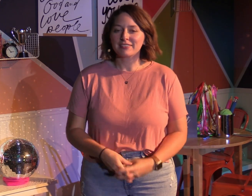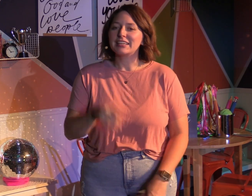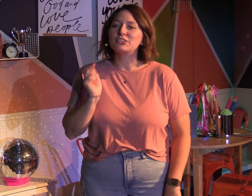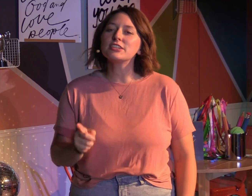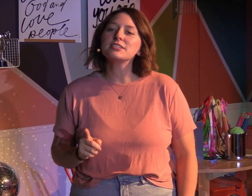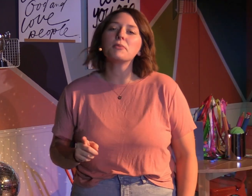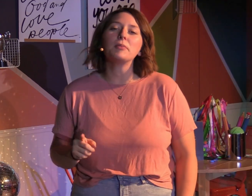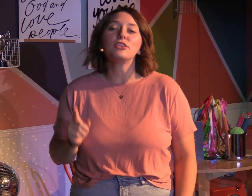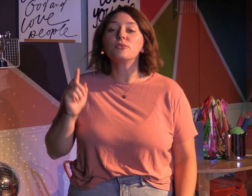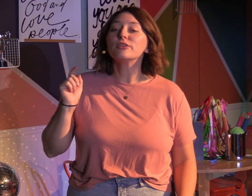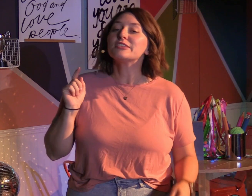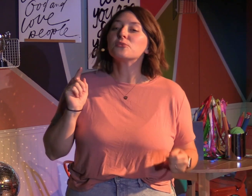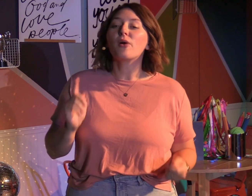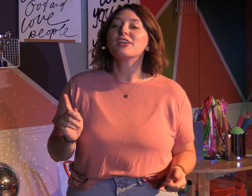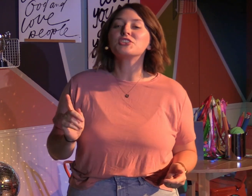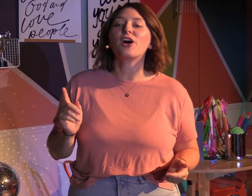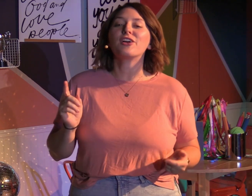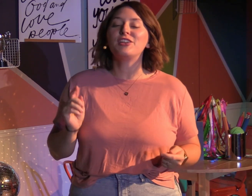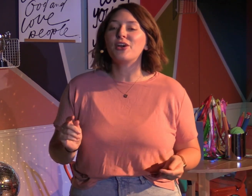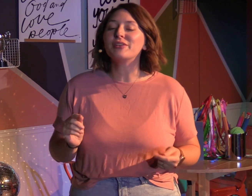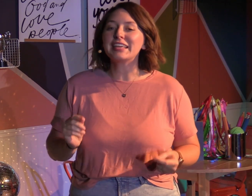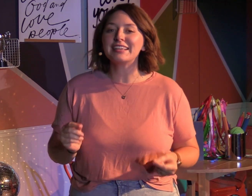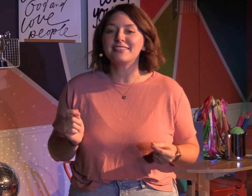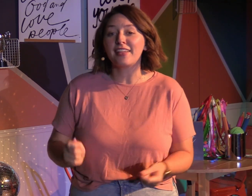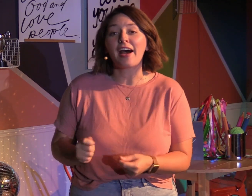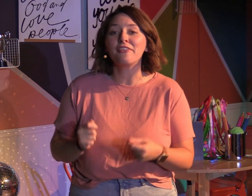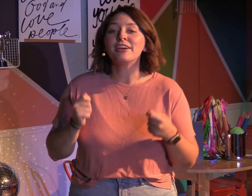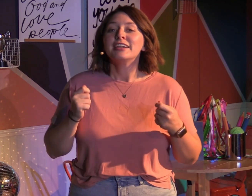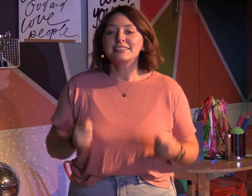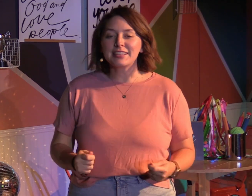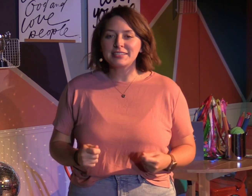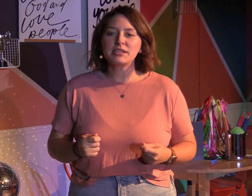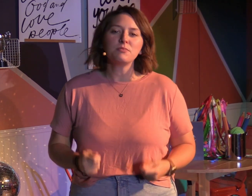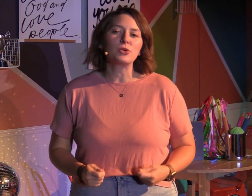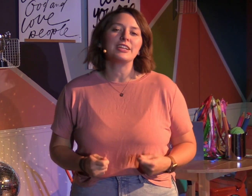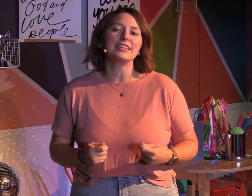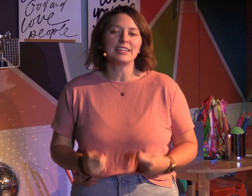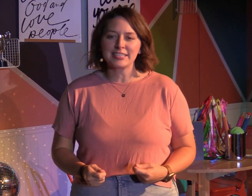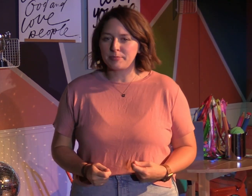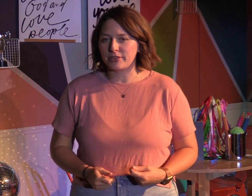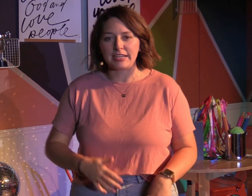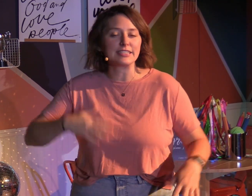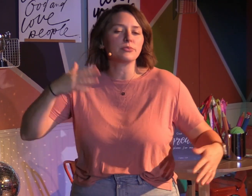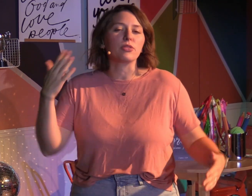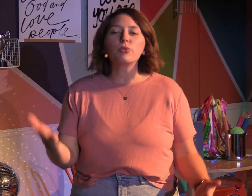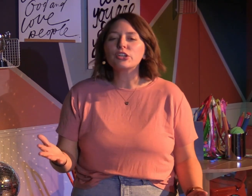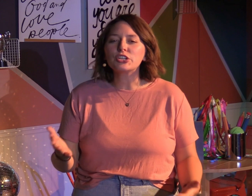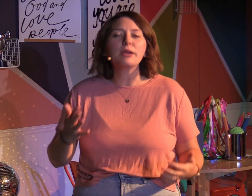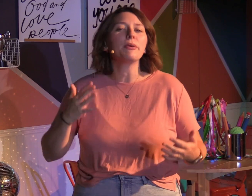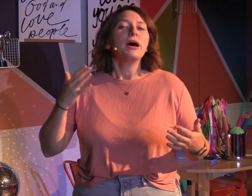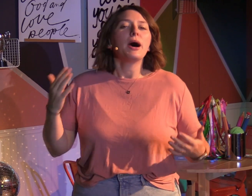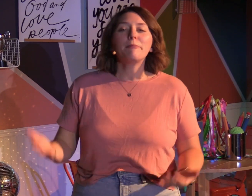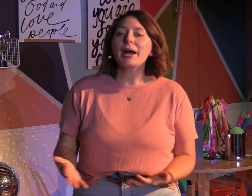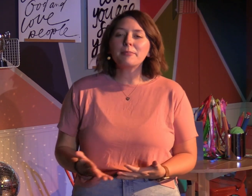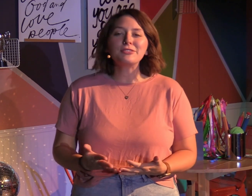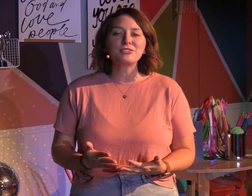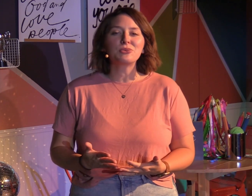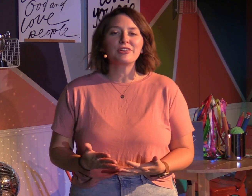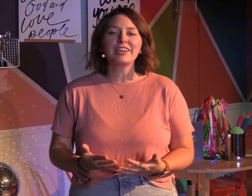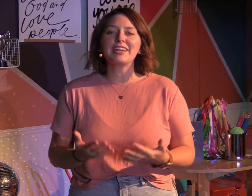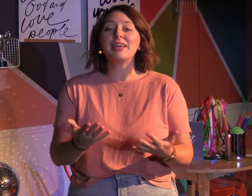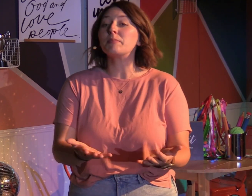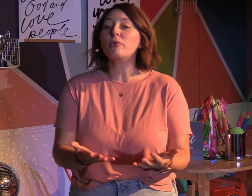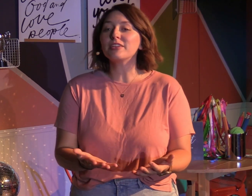here. In just a moment, you will get to watch our Anona Kids Live Sunday morning experience with worship, a